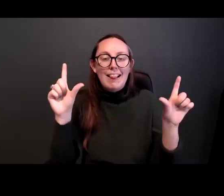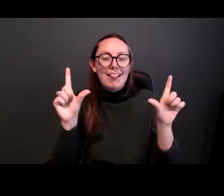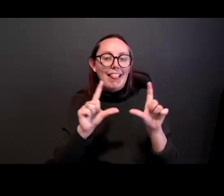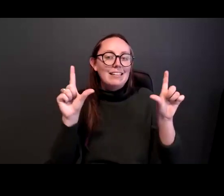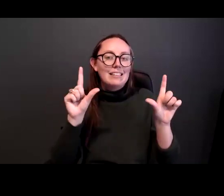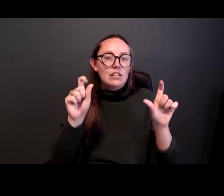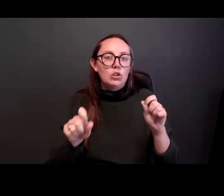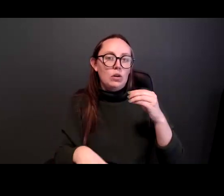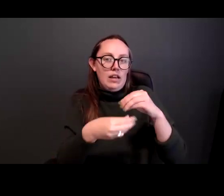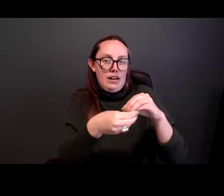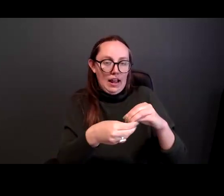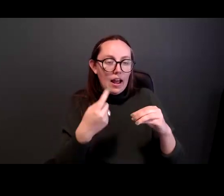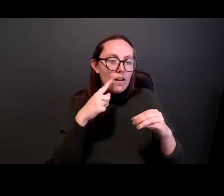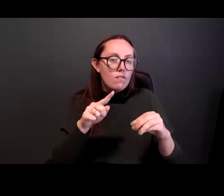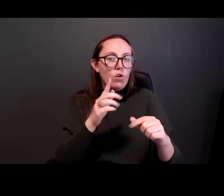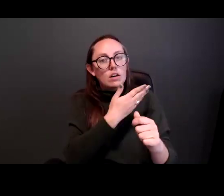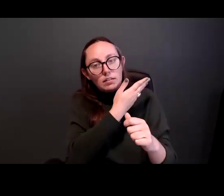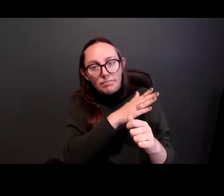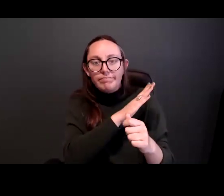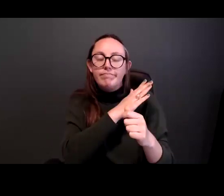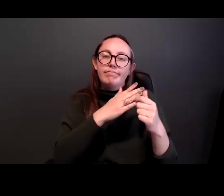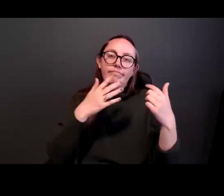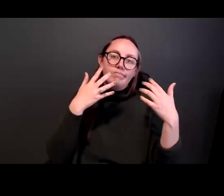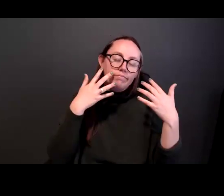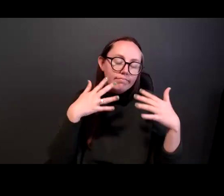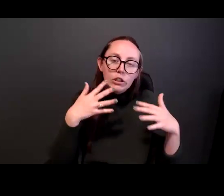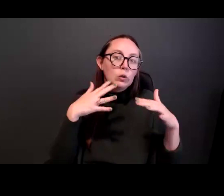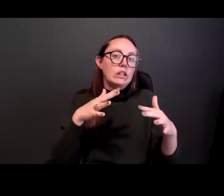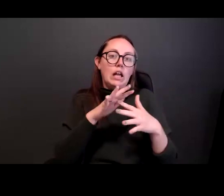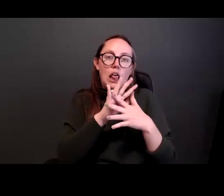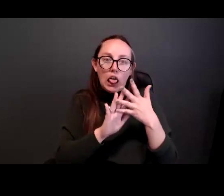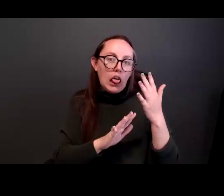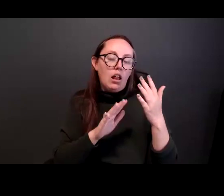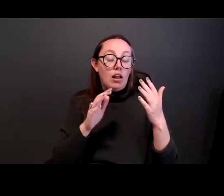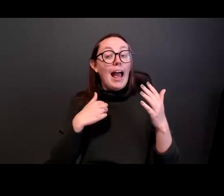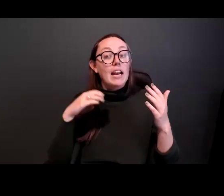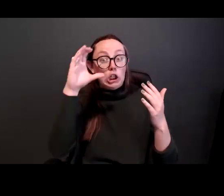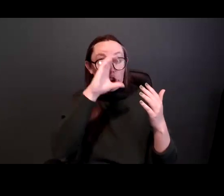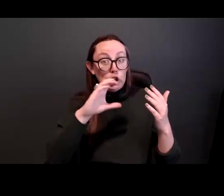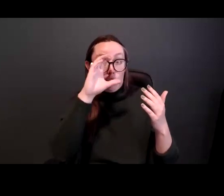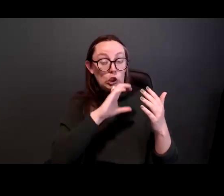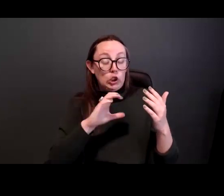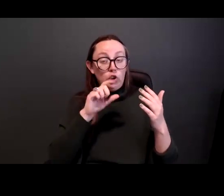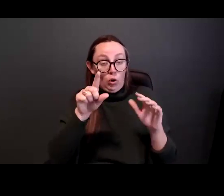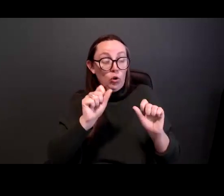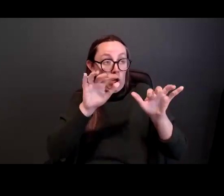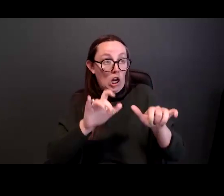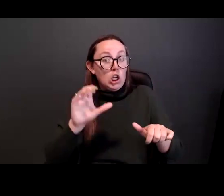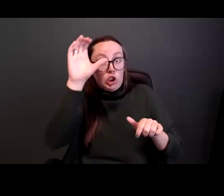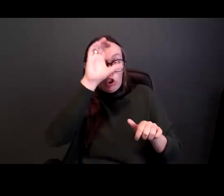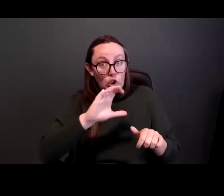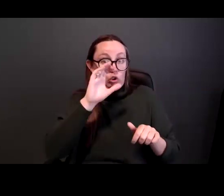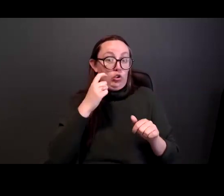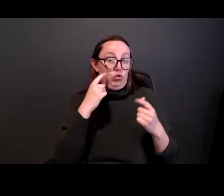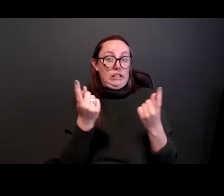to have a search engine, and the Creative Commons kind of decided that they couldn't keep supporting their own search engine anymore. They didn't have